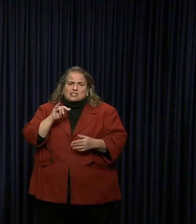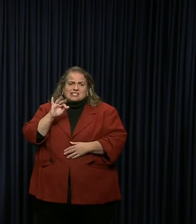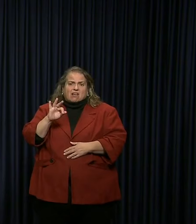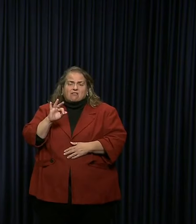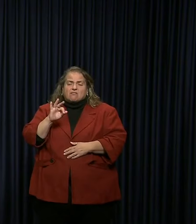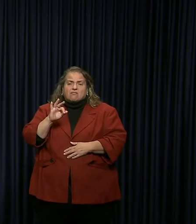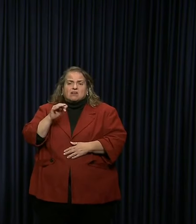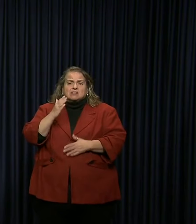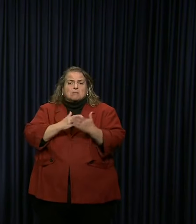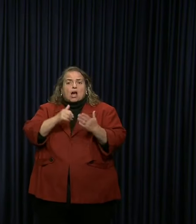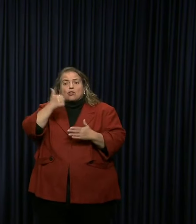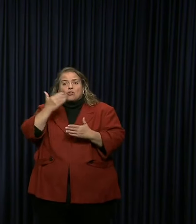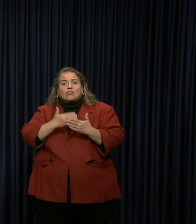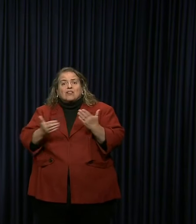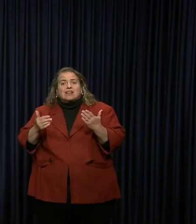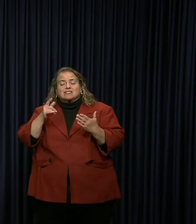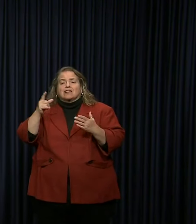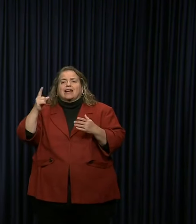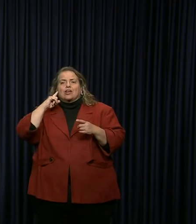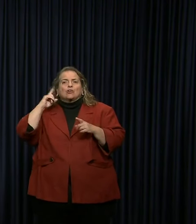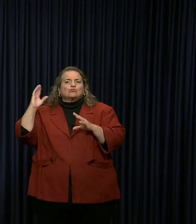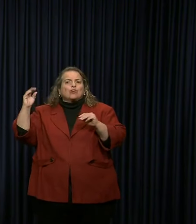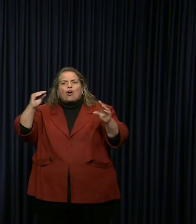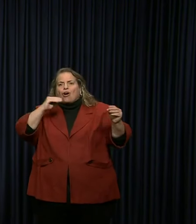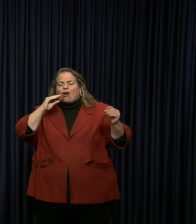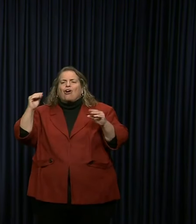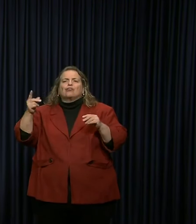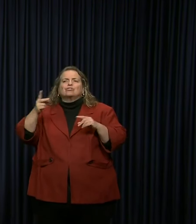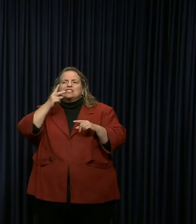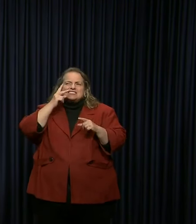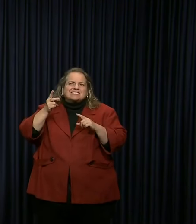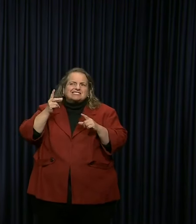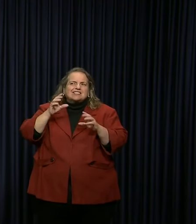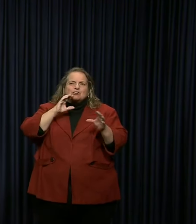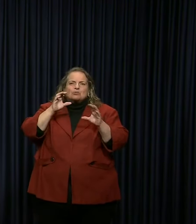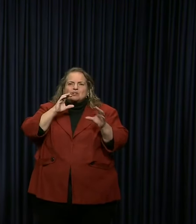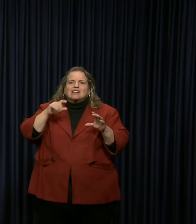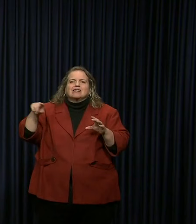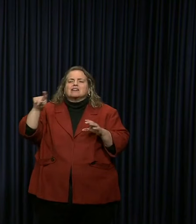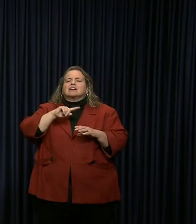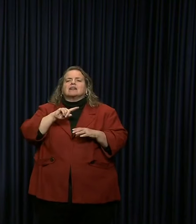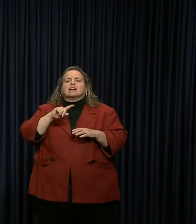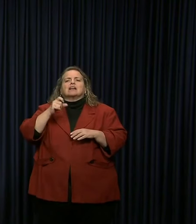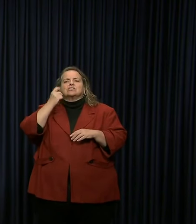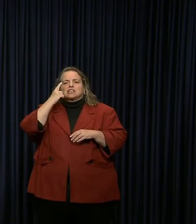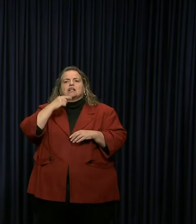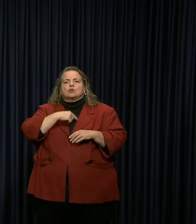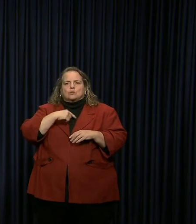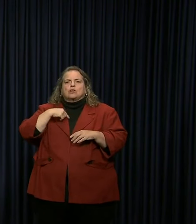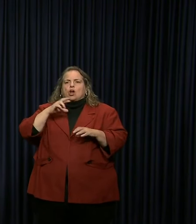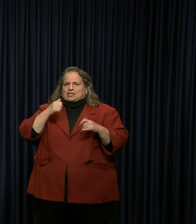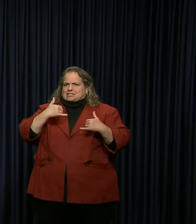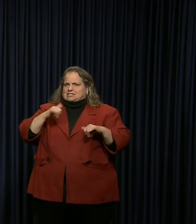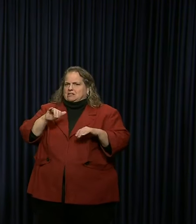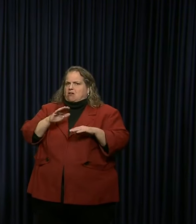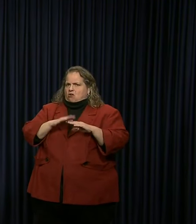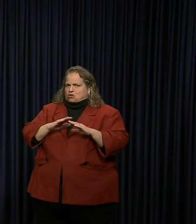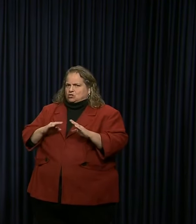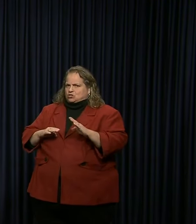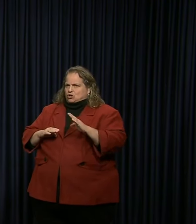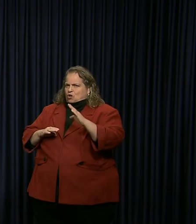of some of the other things that are being talked out there, understand that we are on the slope up.